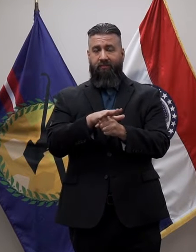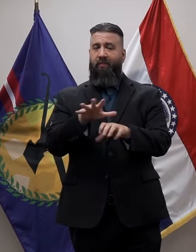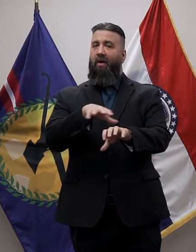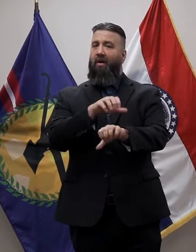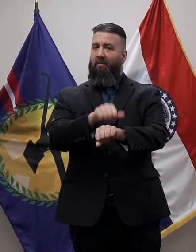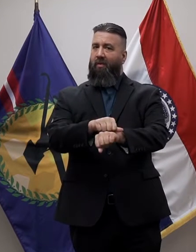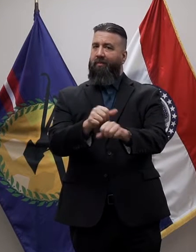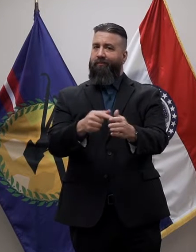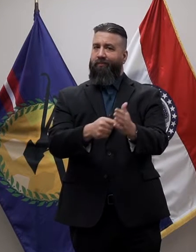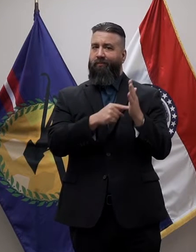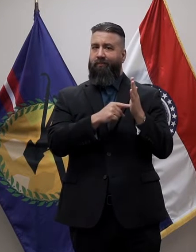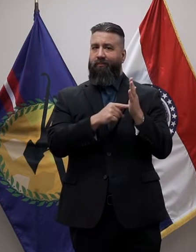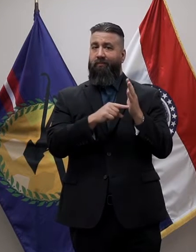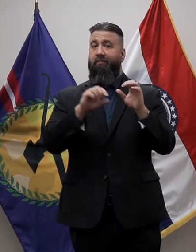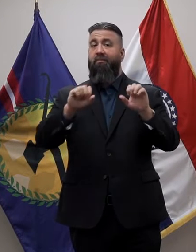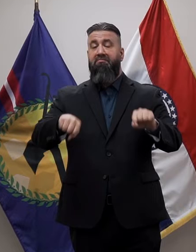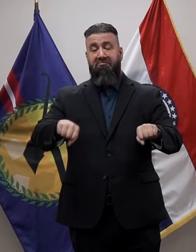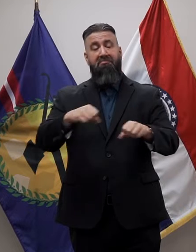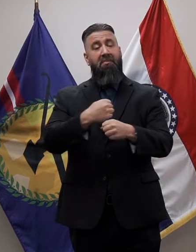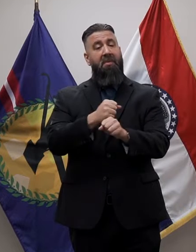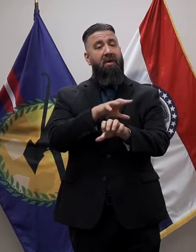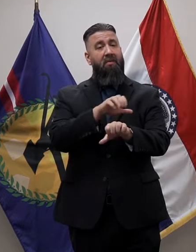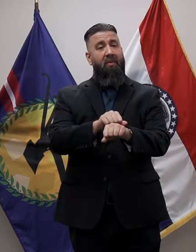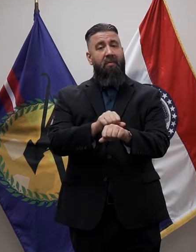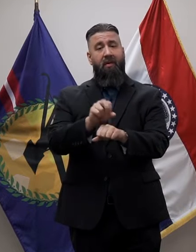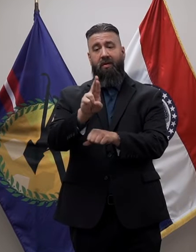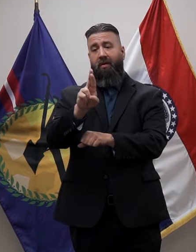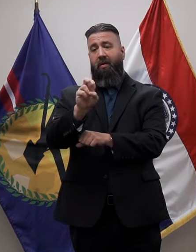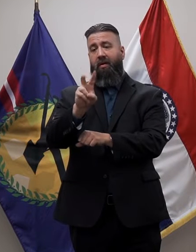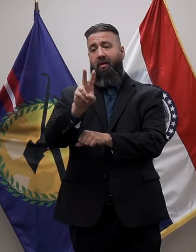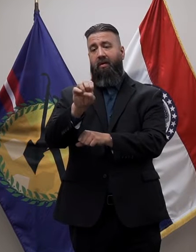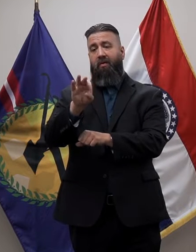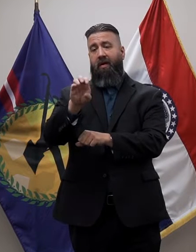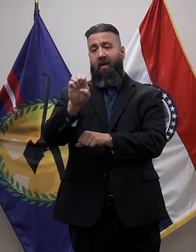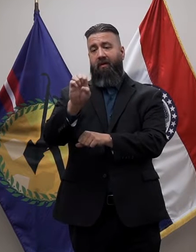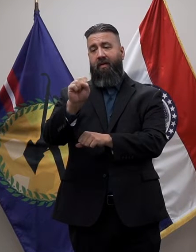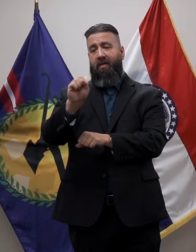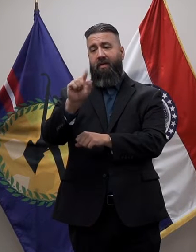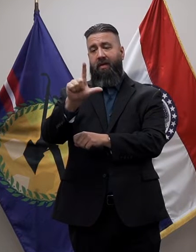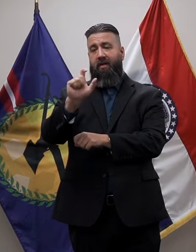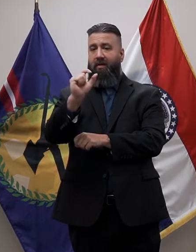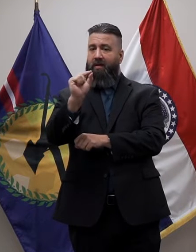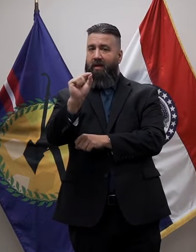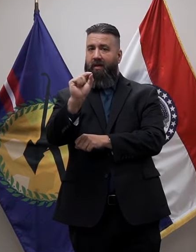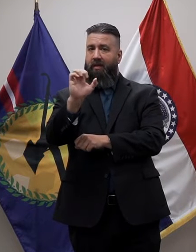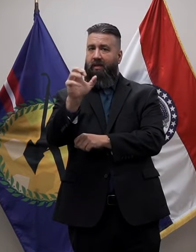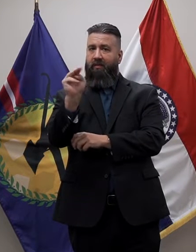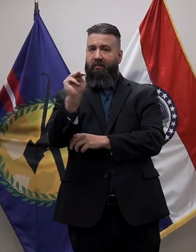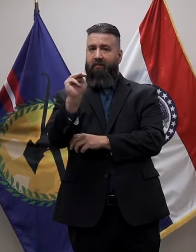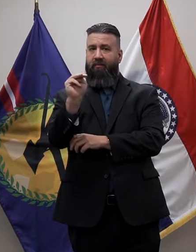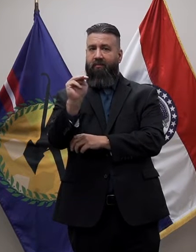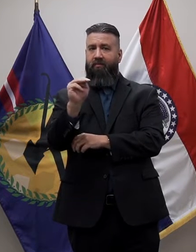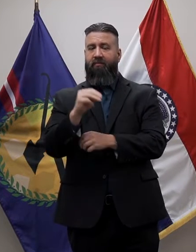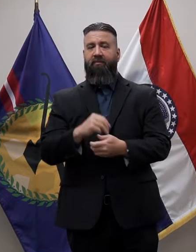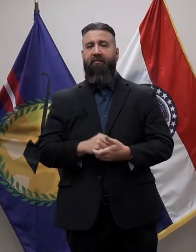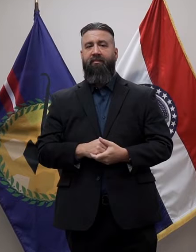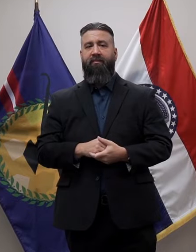at revivestl.com. And that's for testing at any of our Department of Health locations.